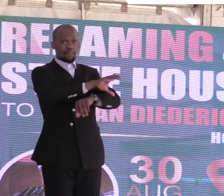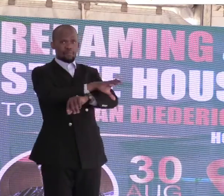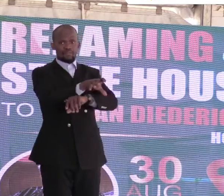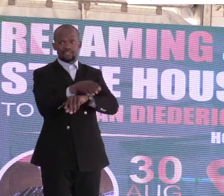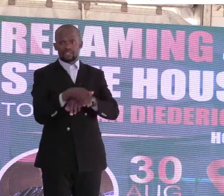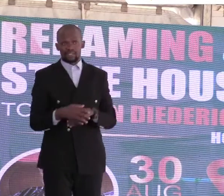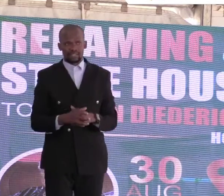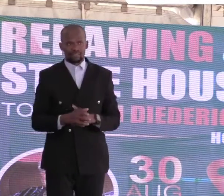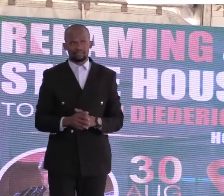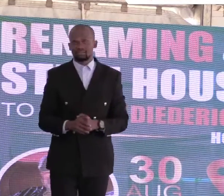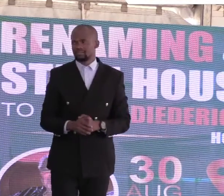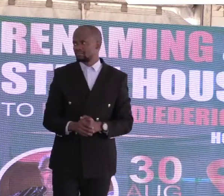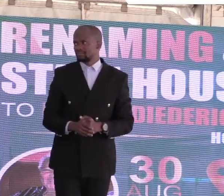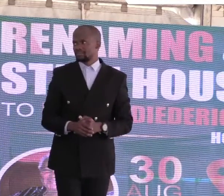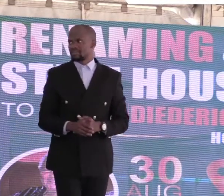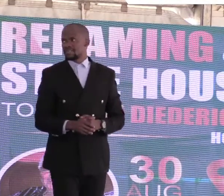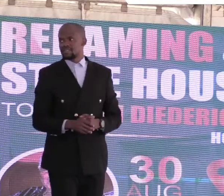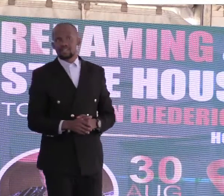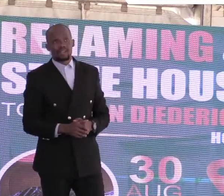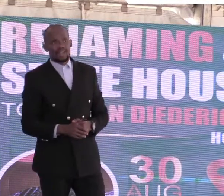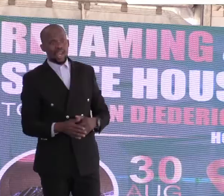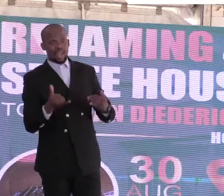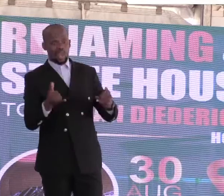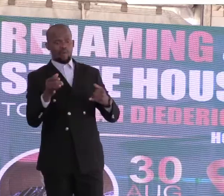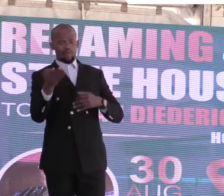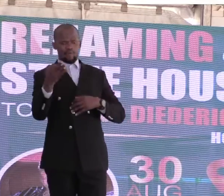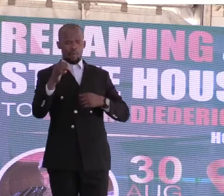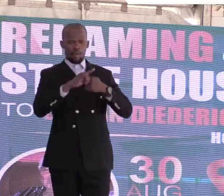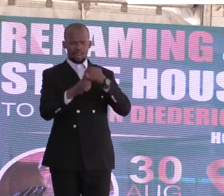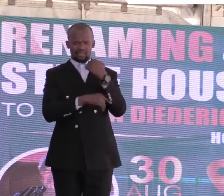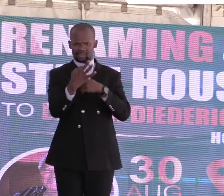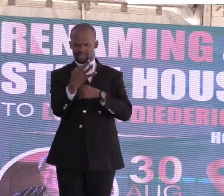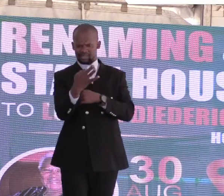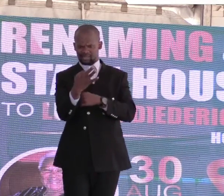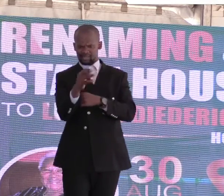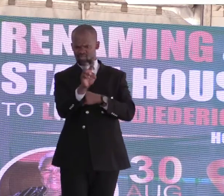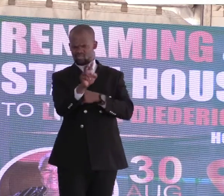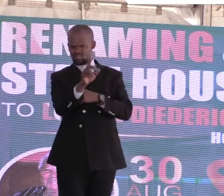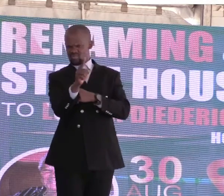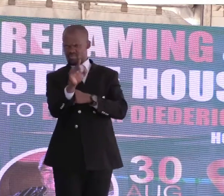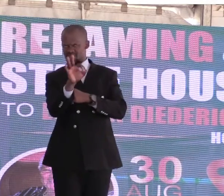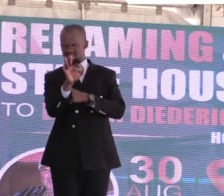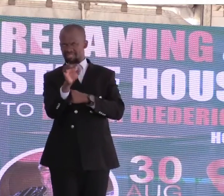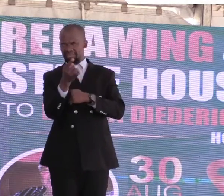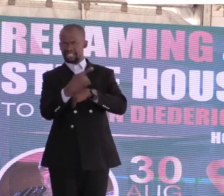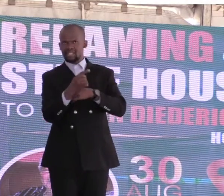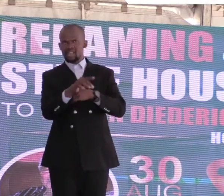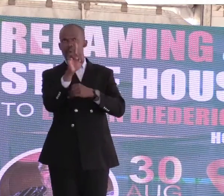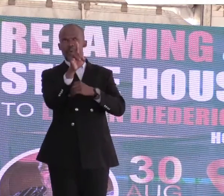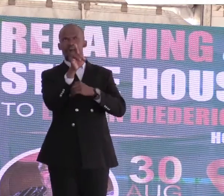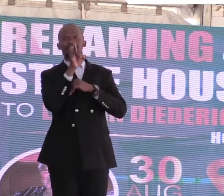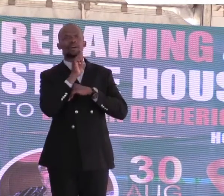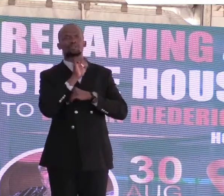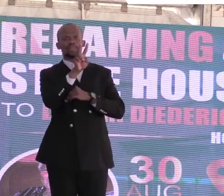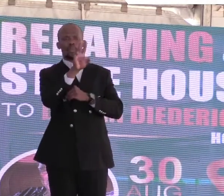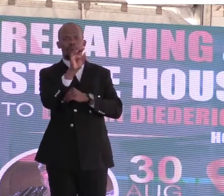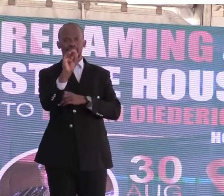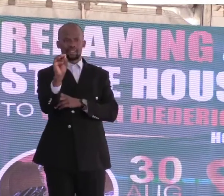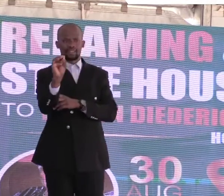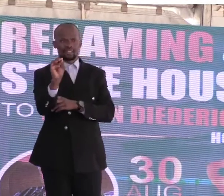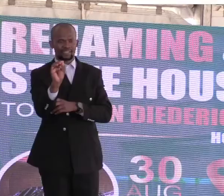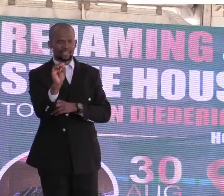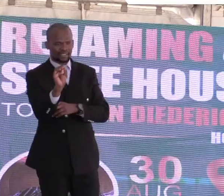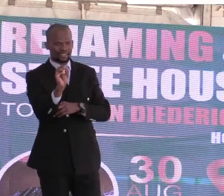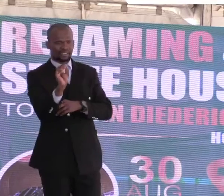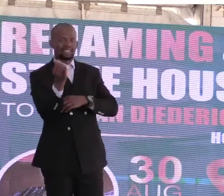are averaging at about, now for the last 2-3 days, averaging at about 1,200